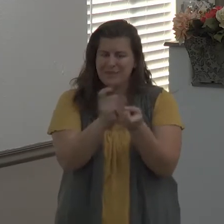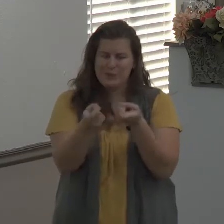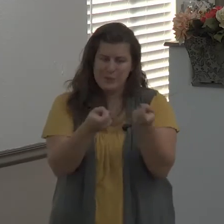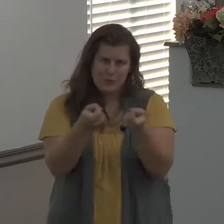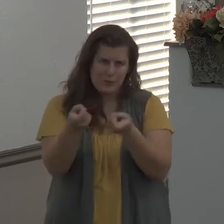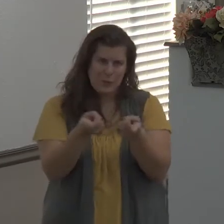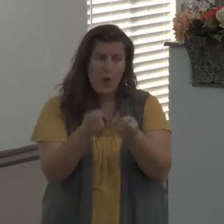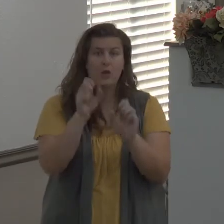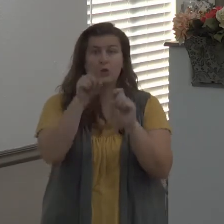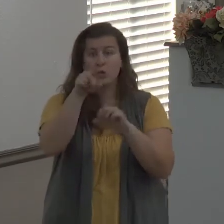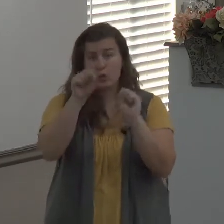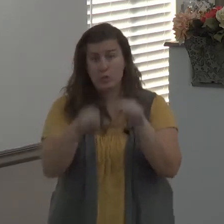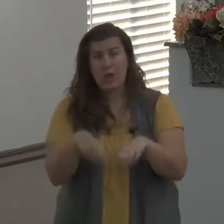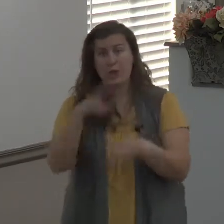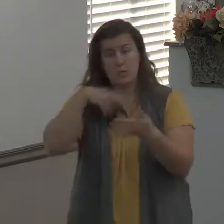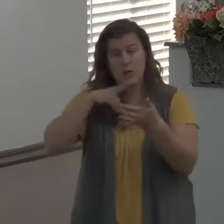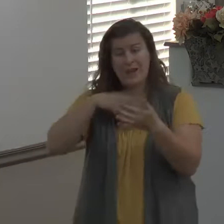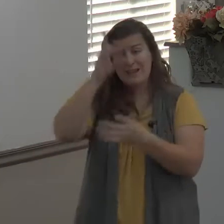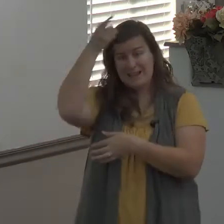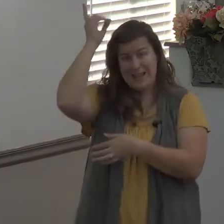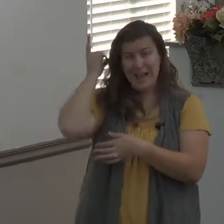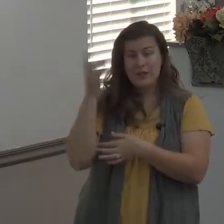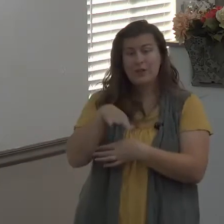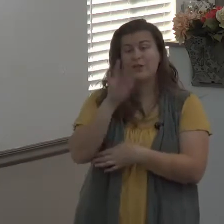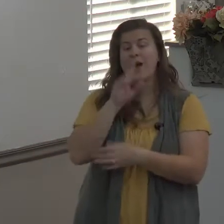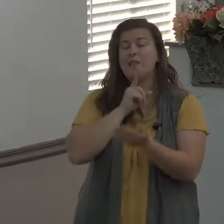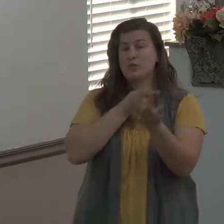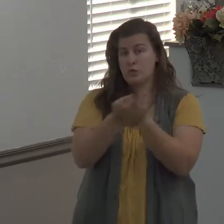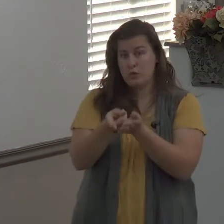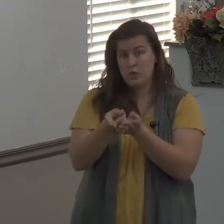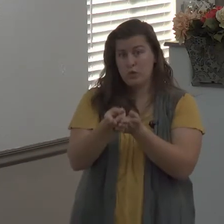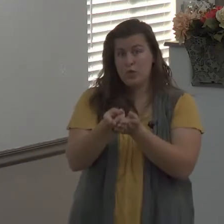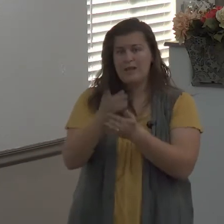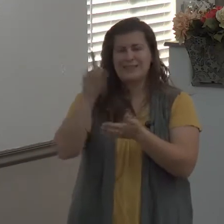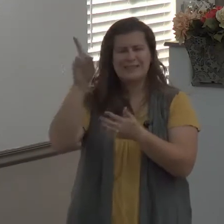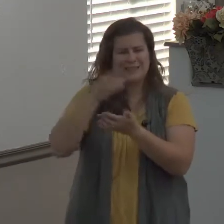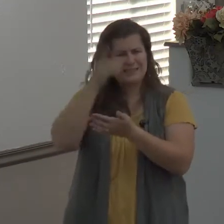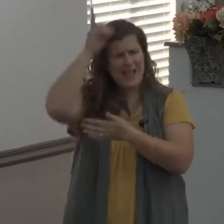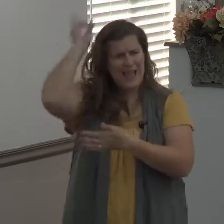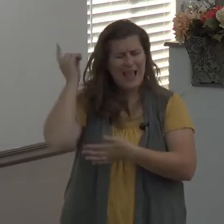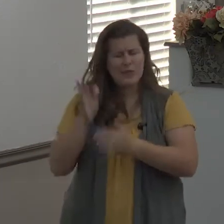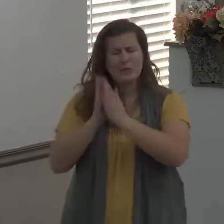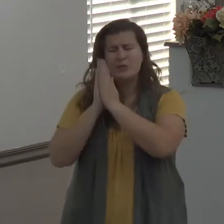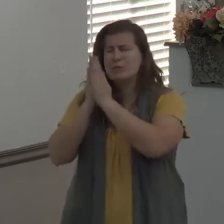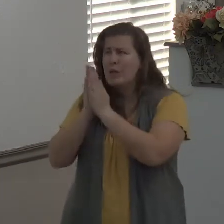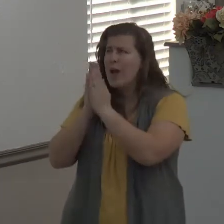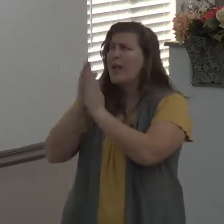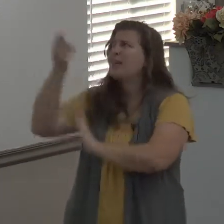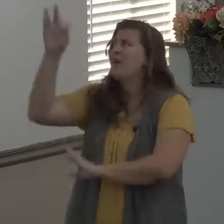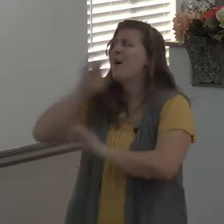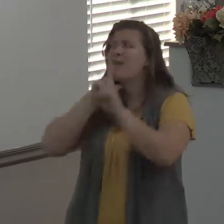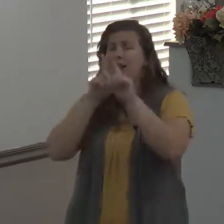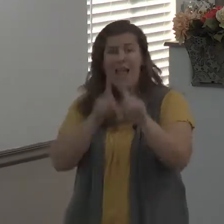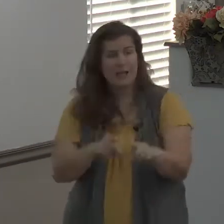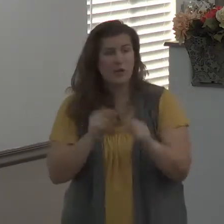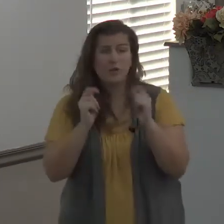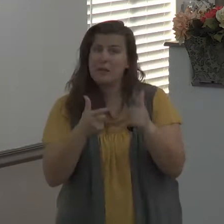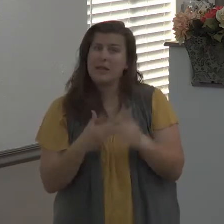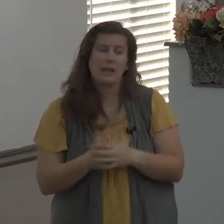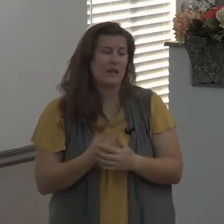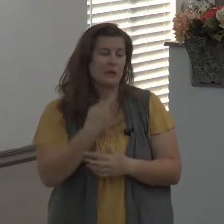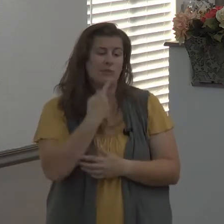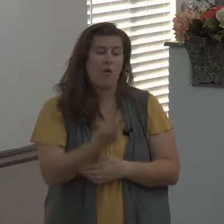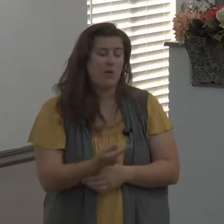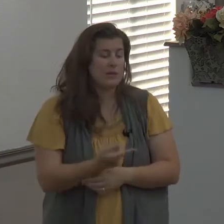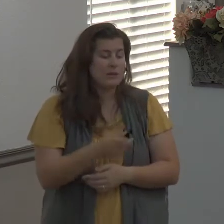he himself was manipulated. You can read the book of Daniel and you can find out that same truth. Daniel